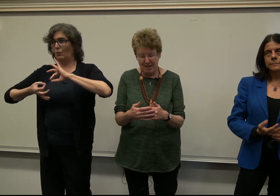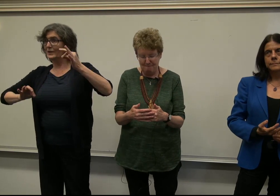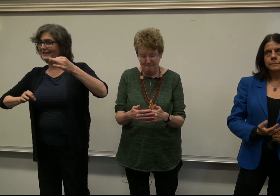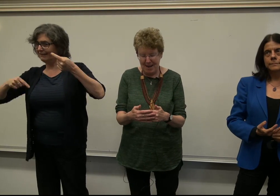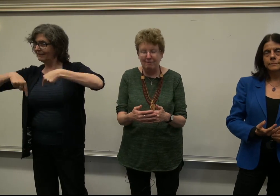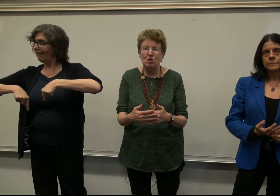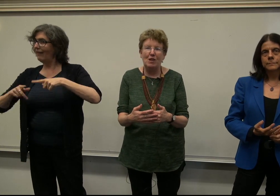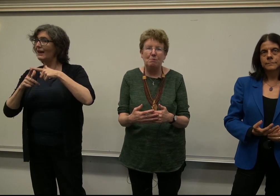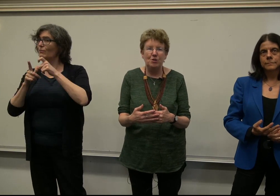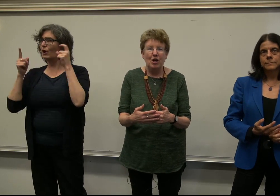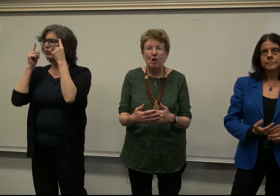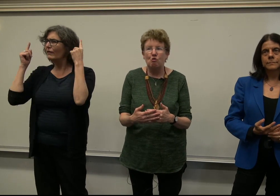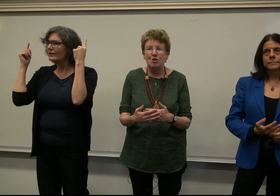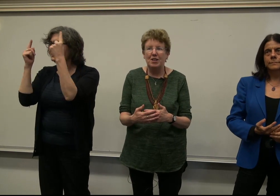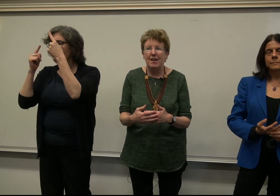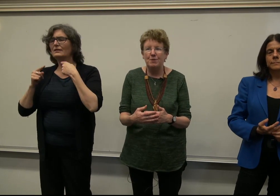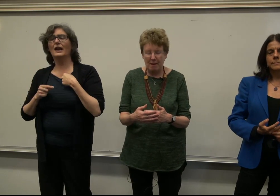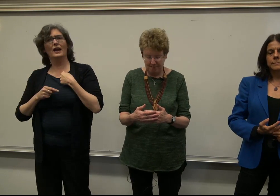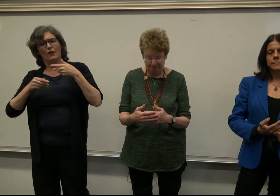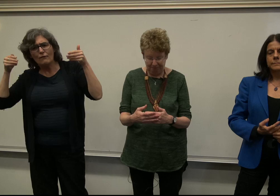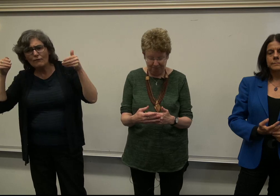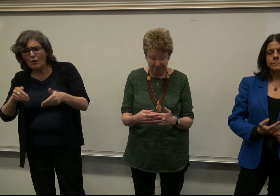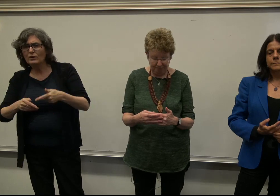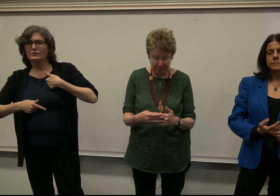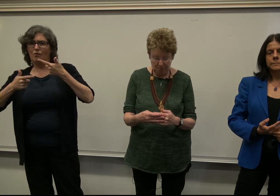and language development across the lifespan.